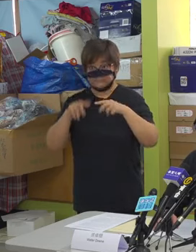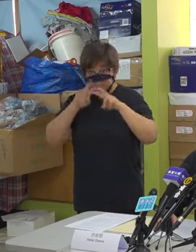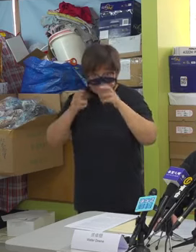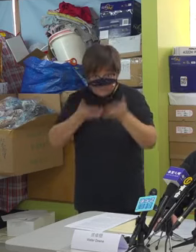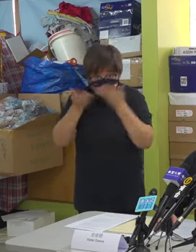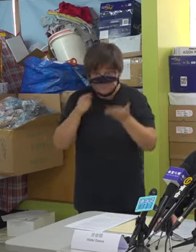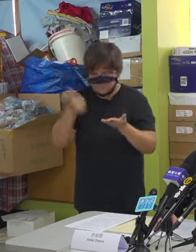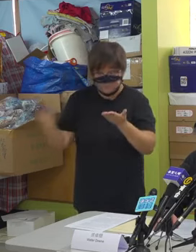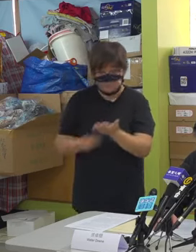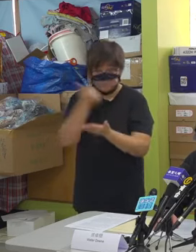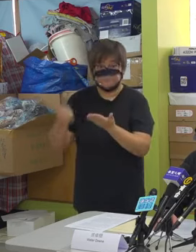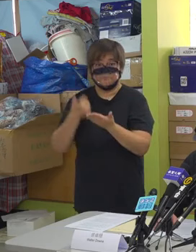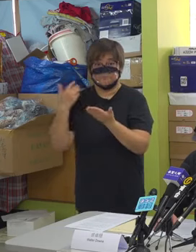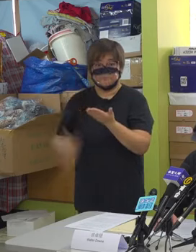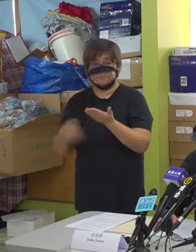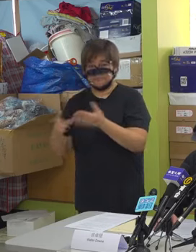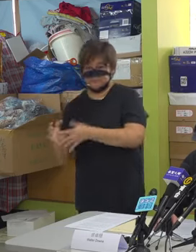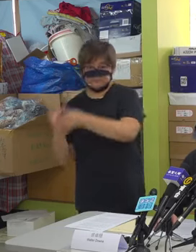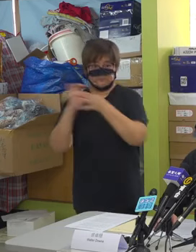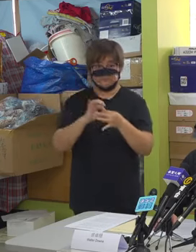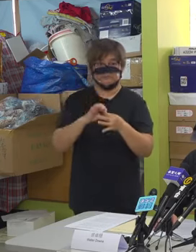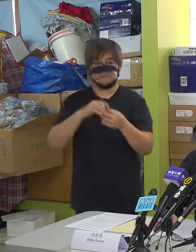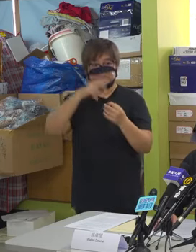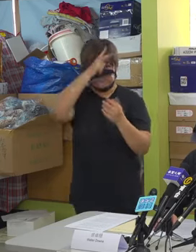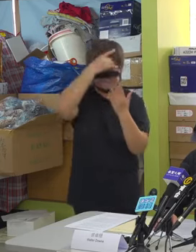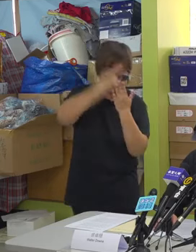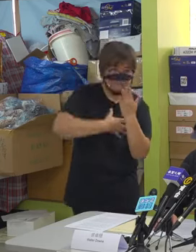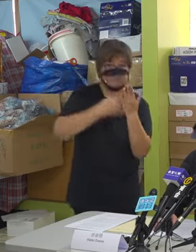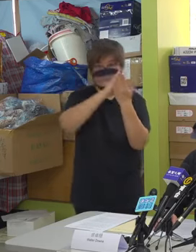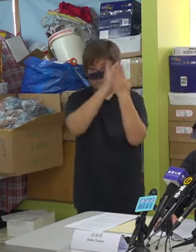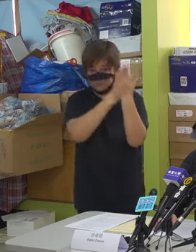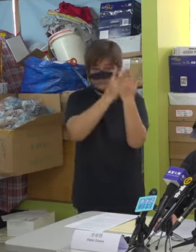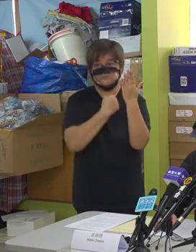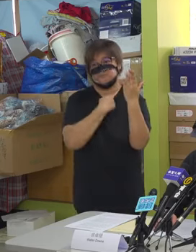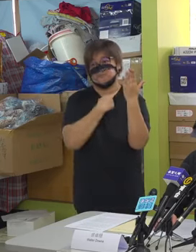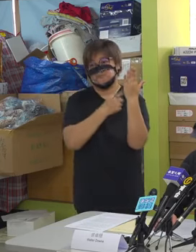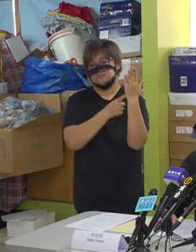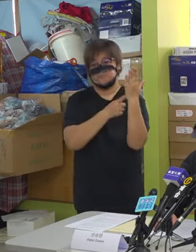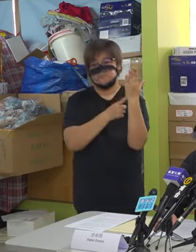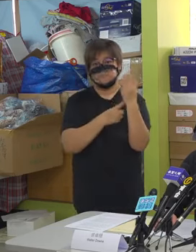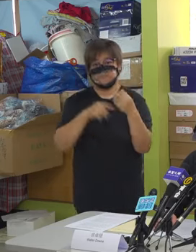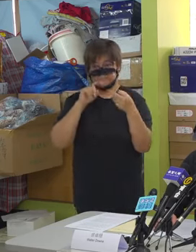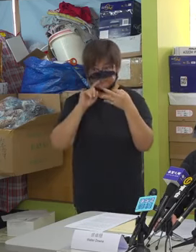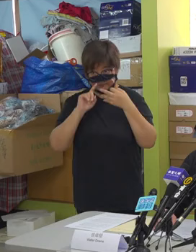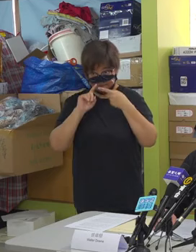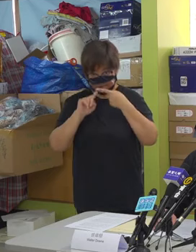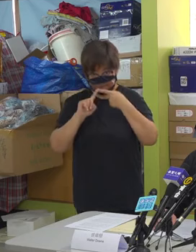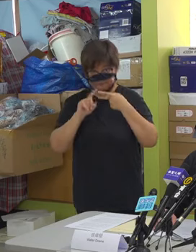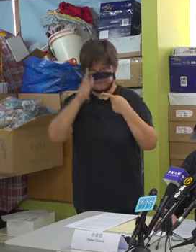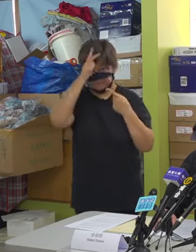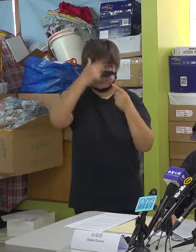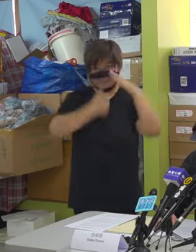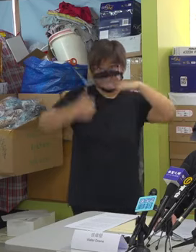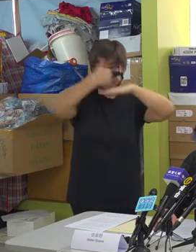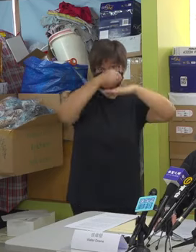concrete policies and reforms. The first issue is the legitimacy of the dictatorial decisions made by the Hong